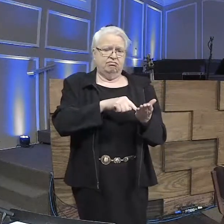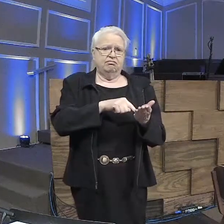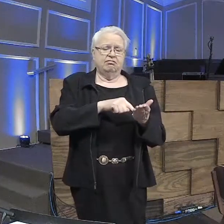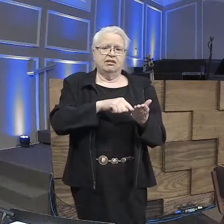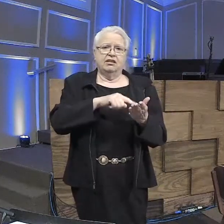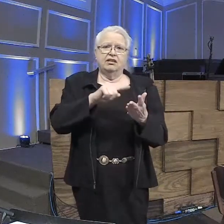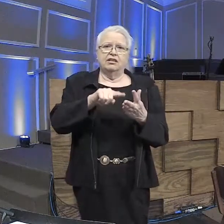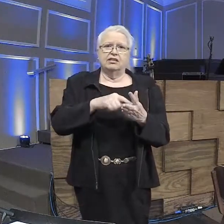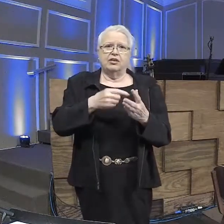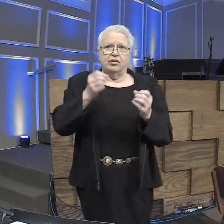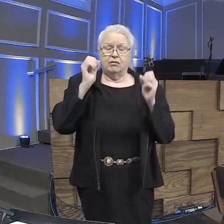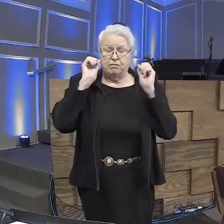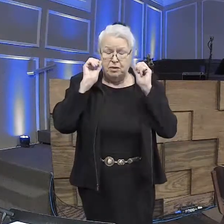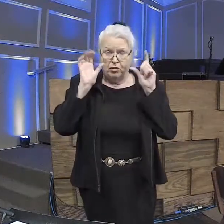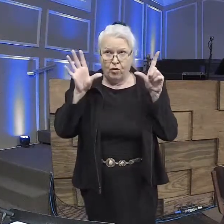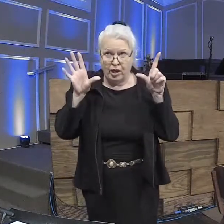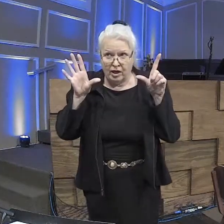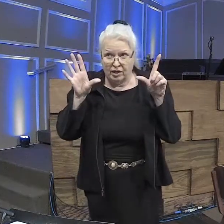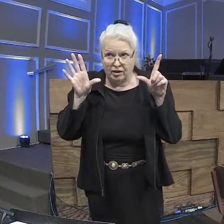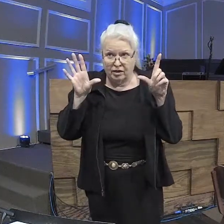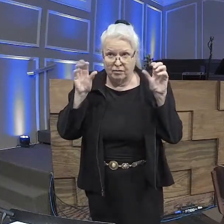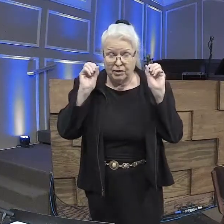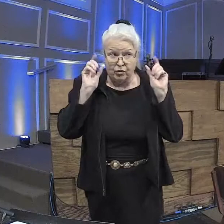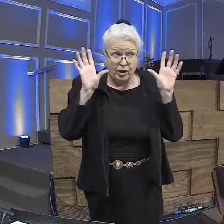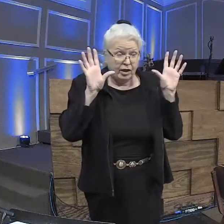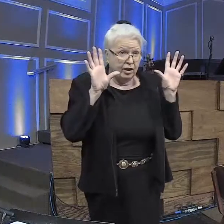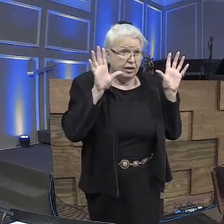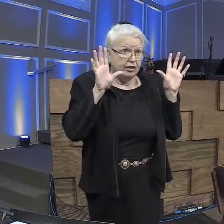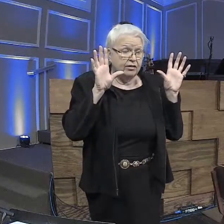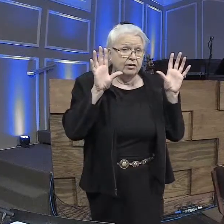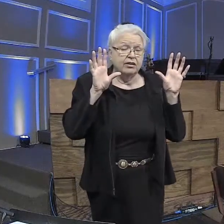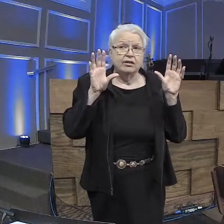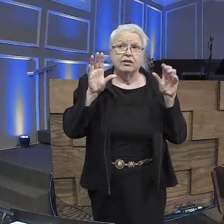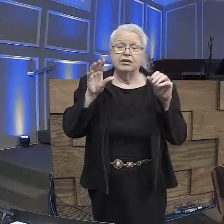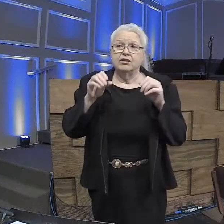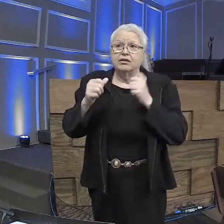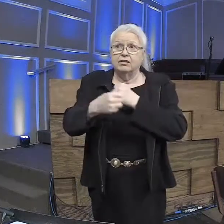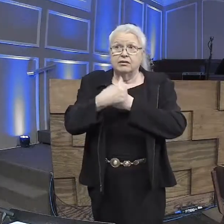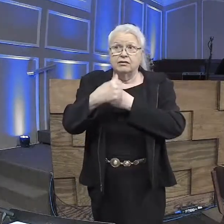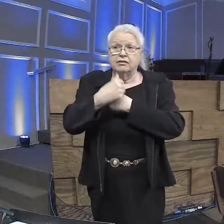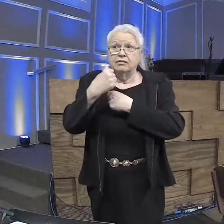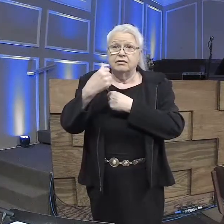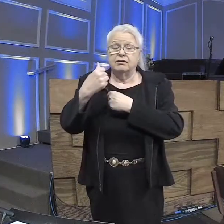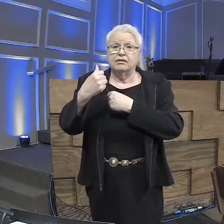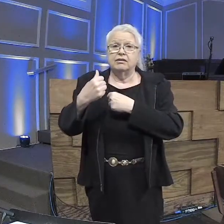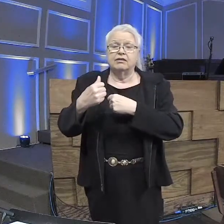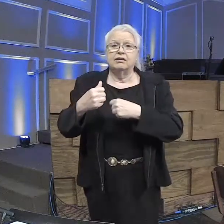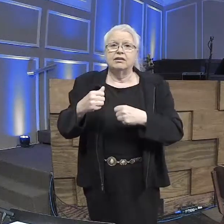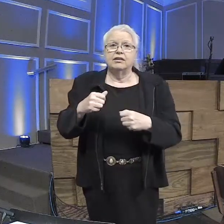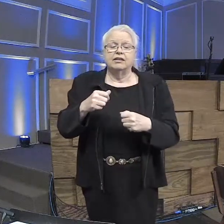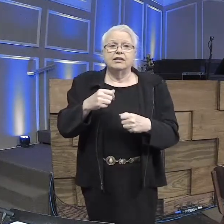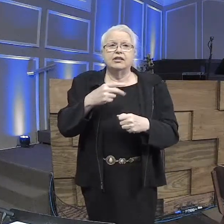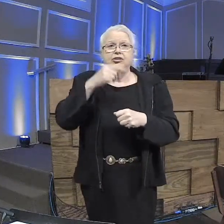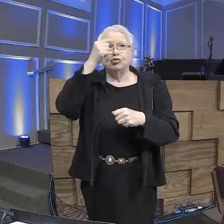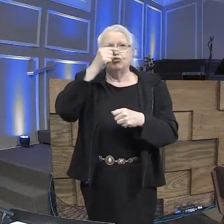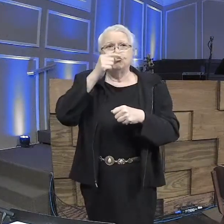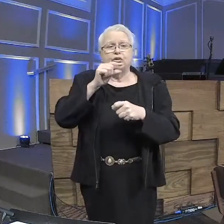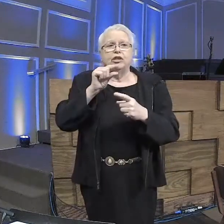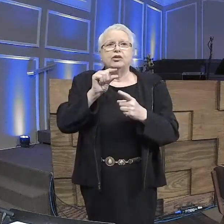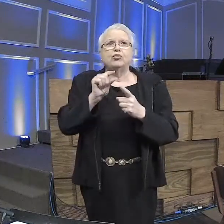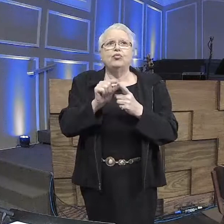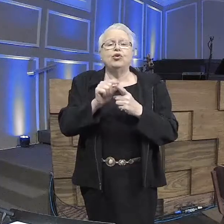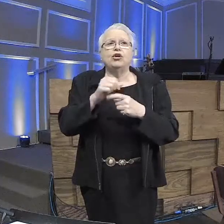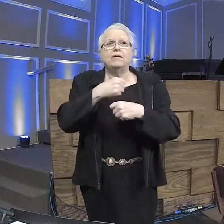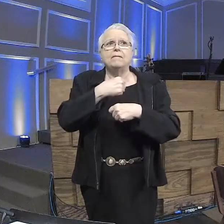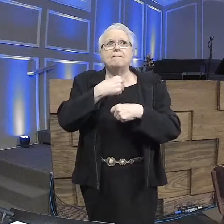with beware. Beware that no one takes you captive. It's a Greek word that meant to kidnap, to commandeer, to